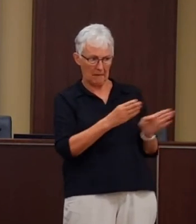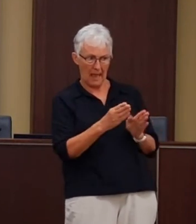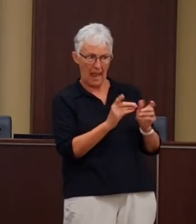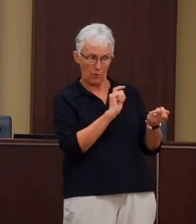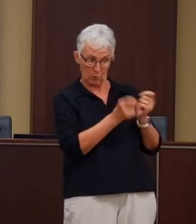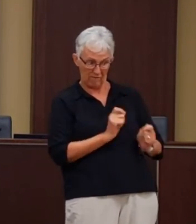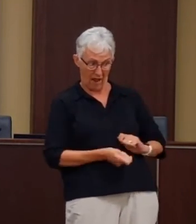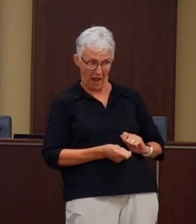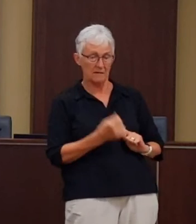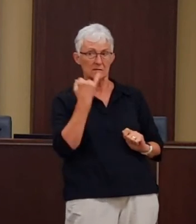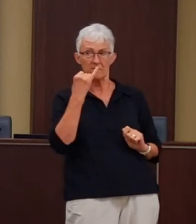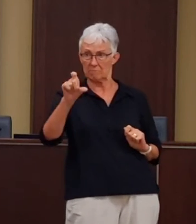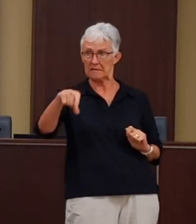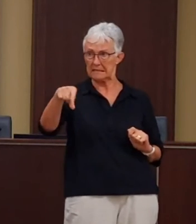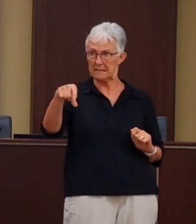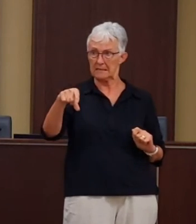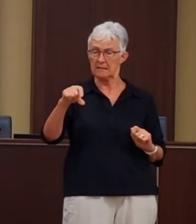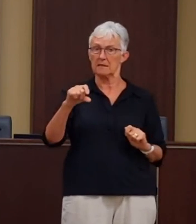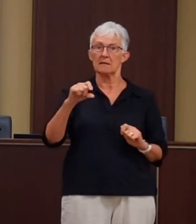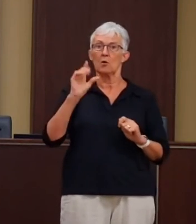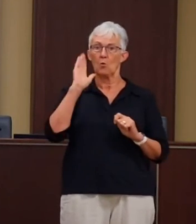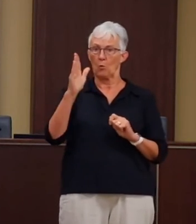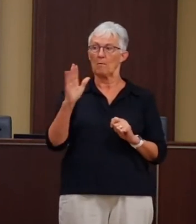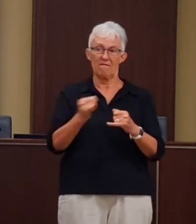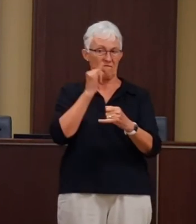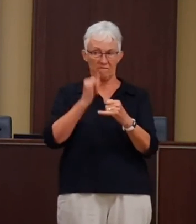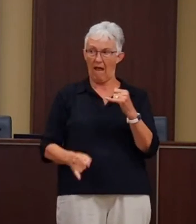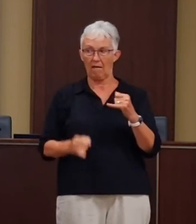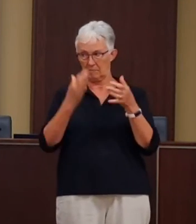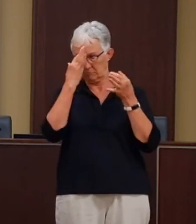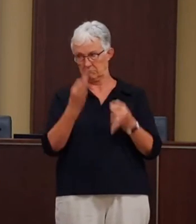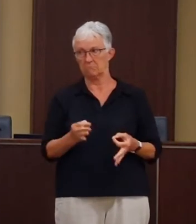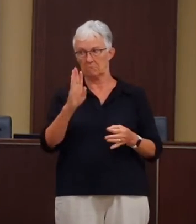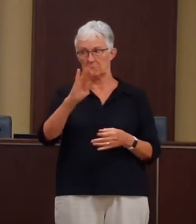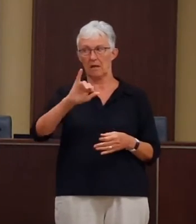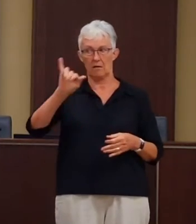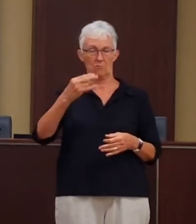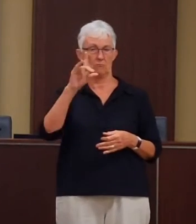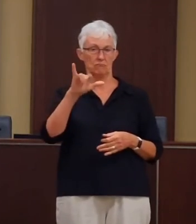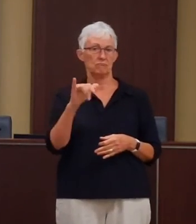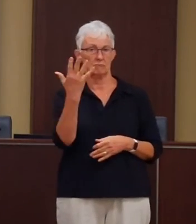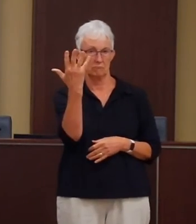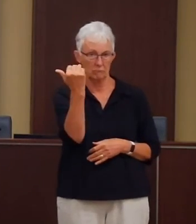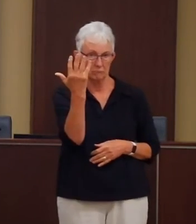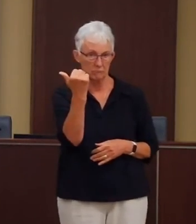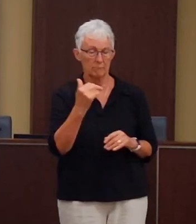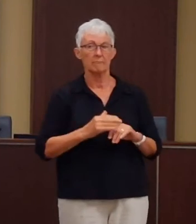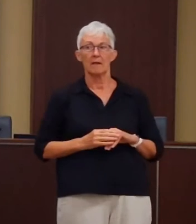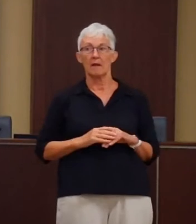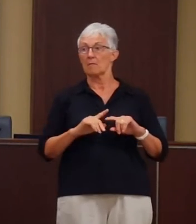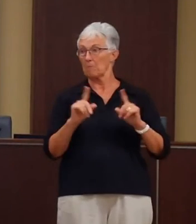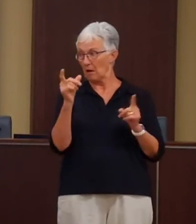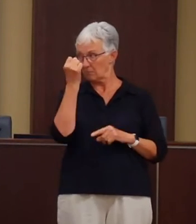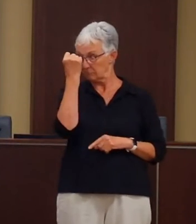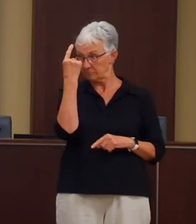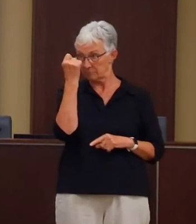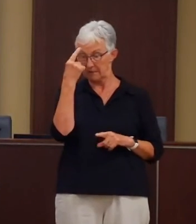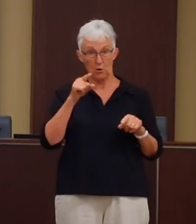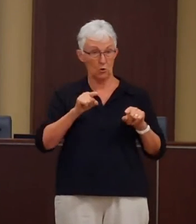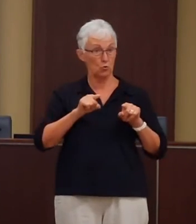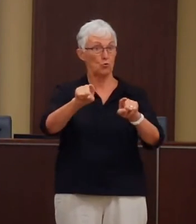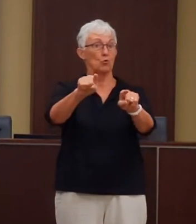Of course, as we did last school year, we will continue to revise and review this plan as community conditions change